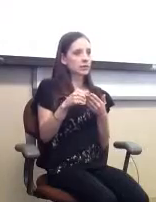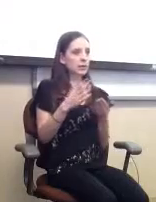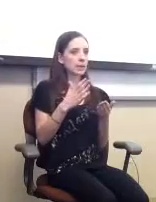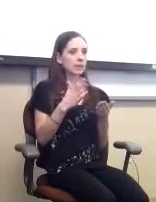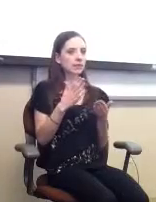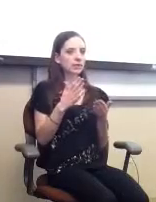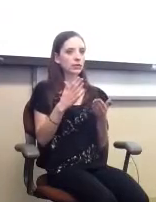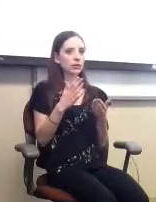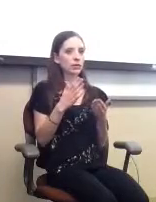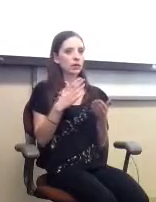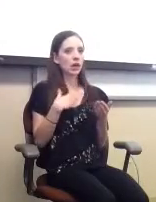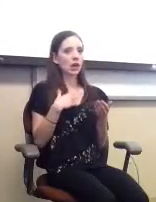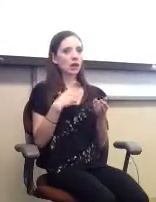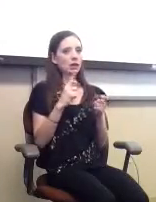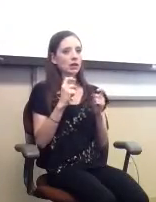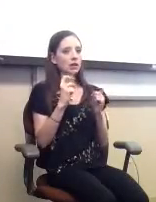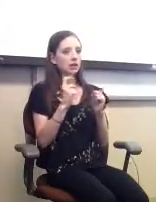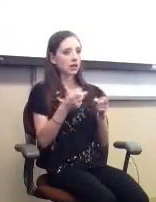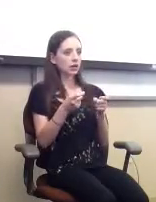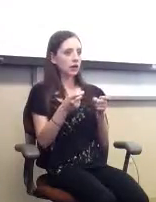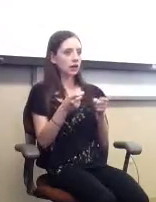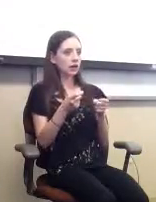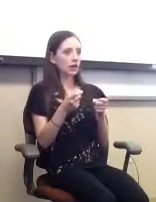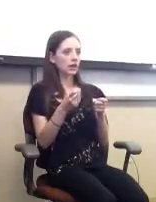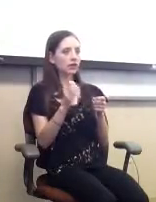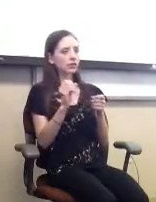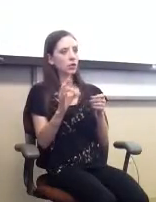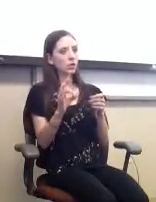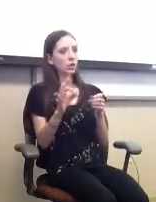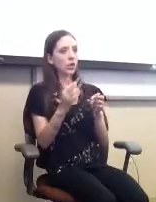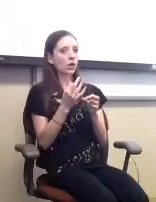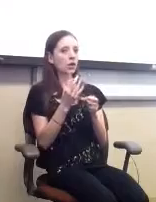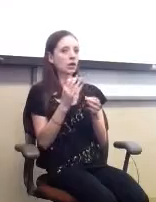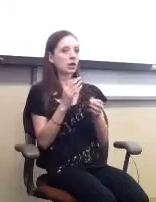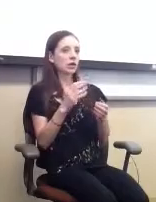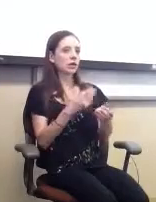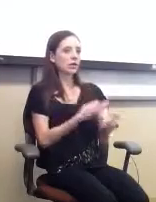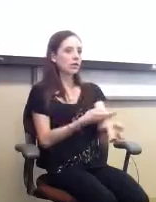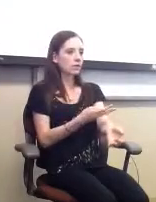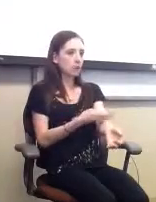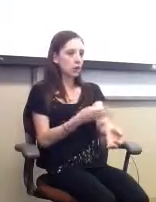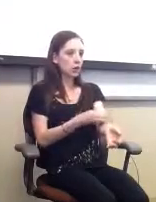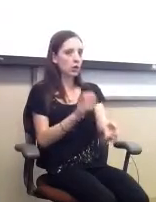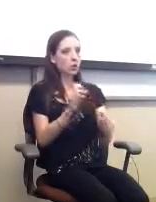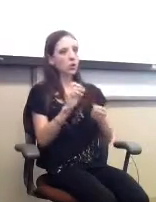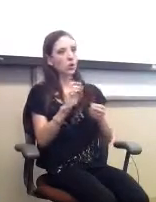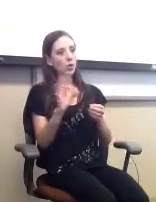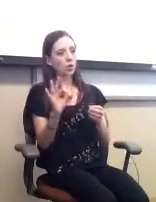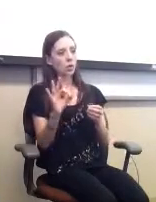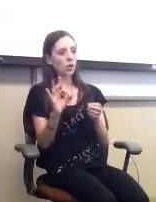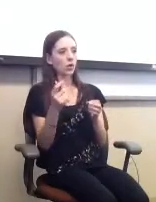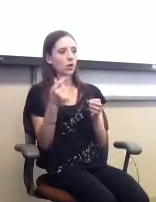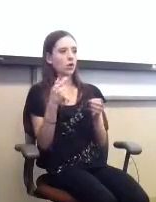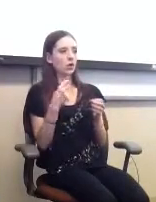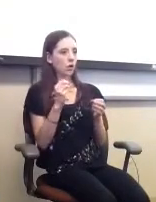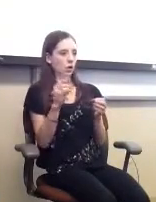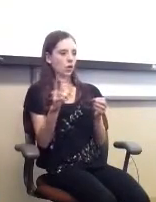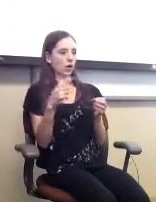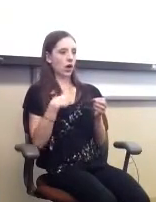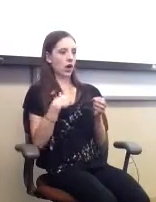living for free with a friend, or I'm living yeah. in my parents' basement. It's like that. And all that stuff gets nice. Documented yeah. right into your R11 mm-hmm. so